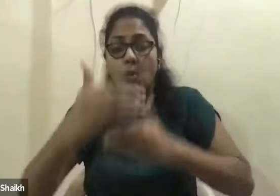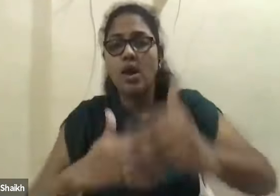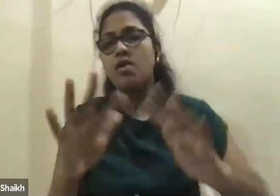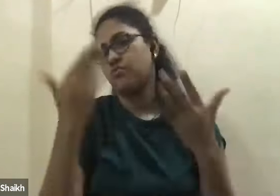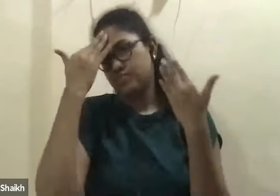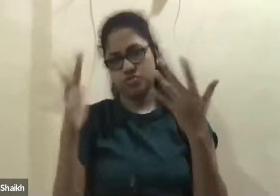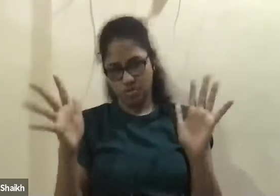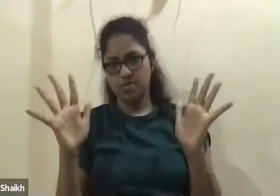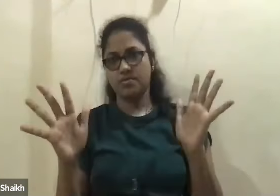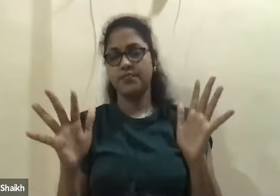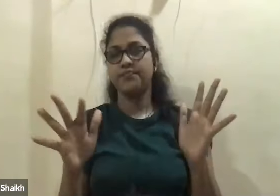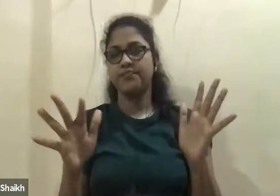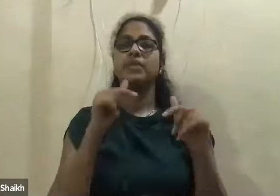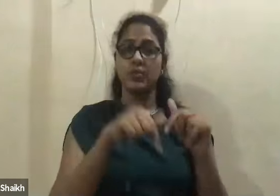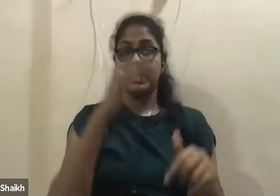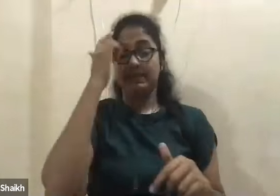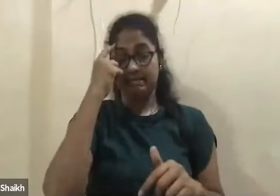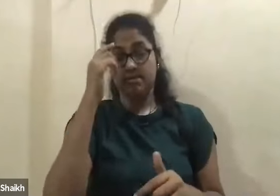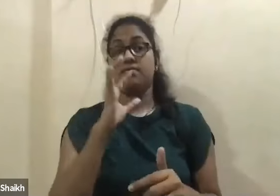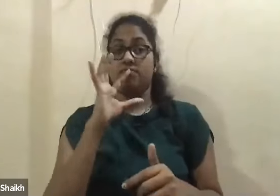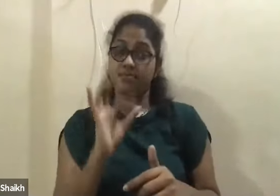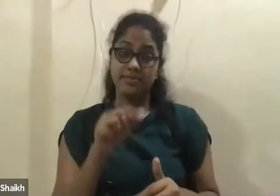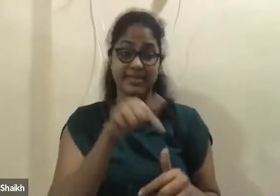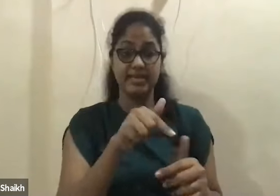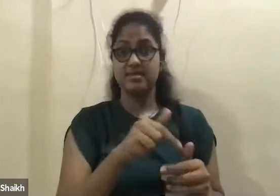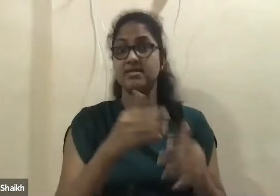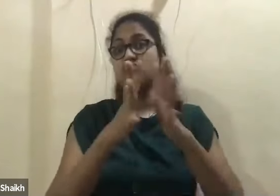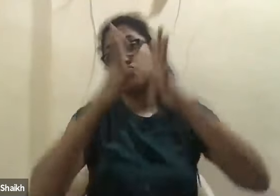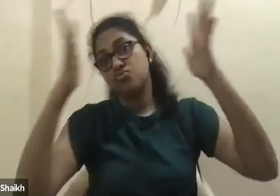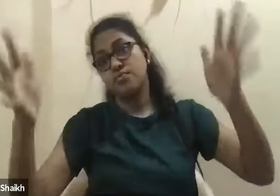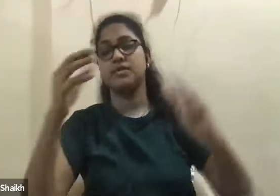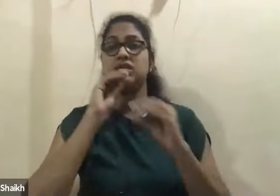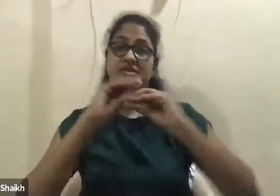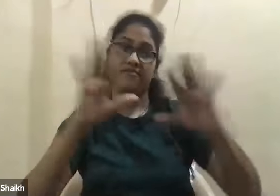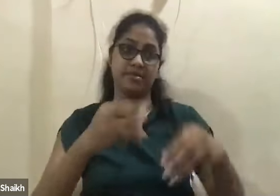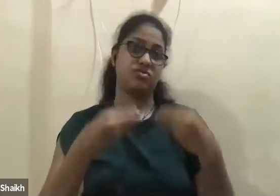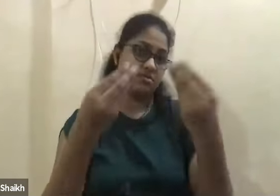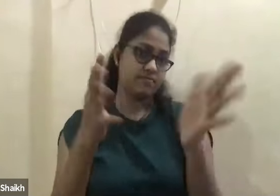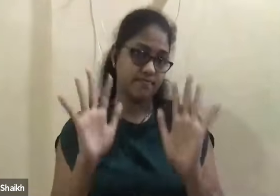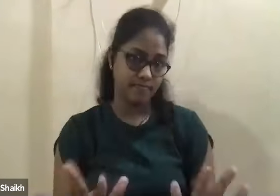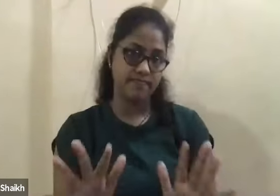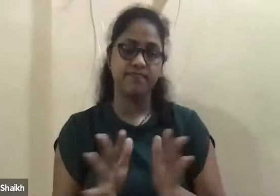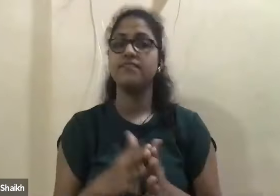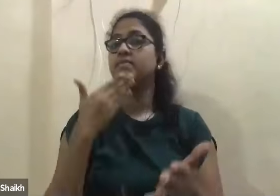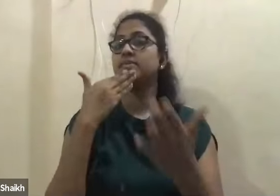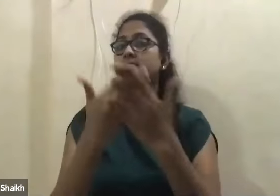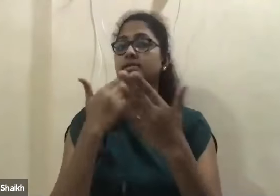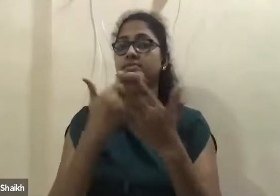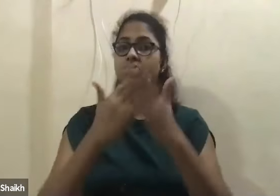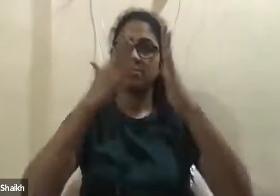think this provides a lot of ample information for the same. Thank you so much. I'll just